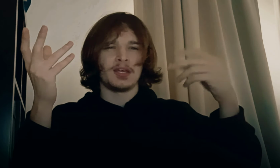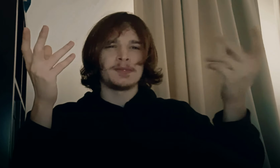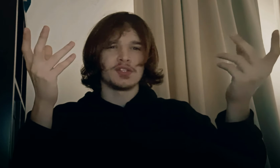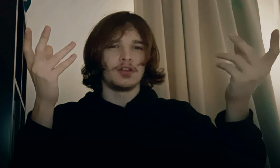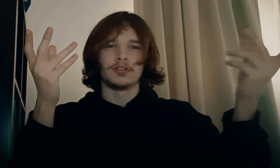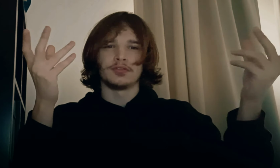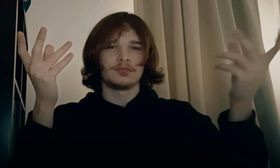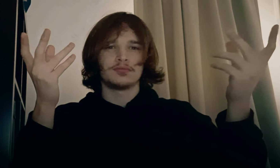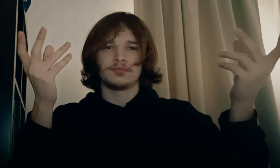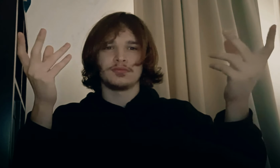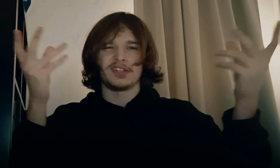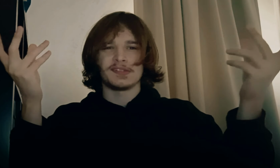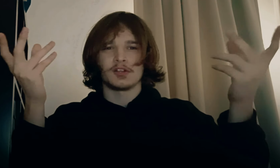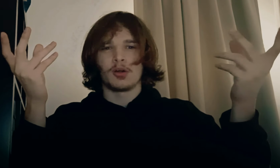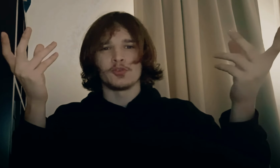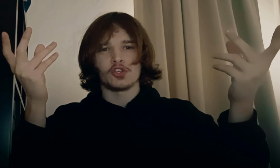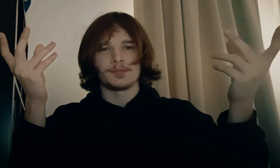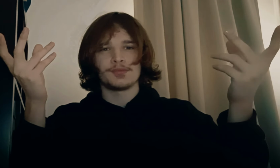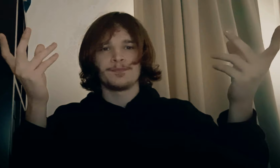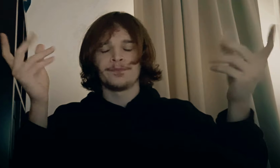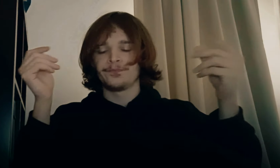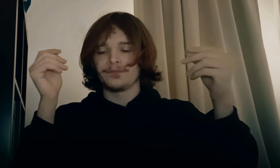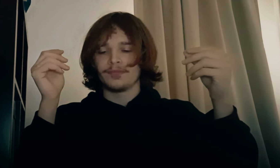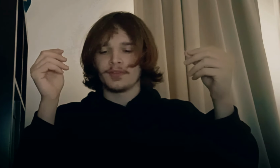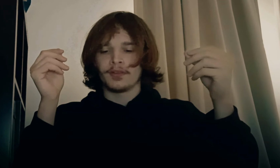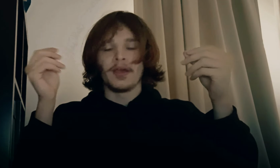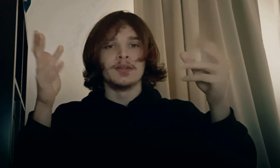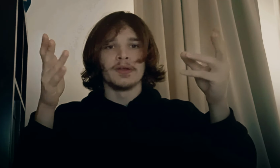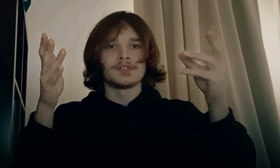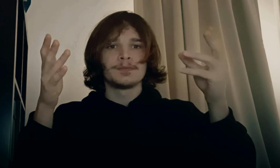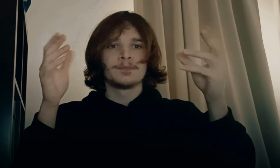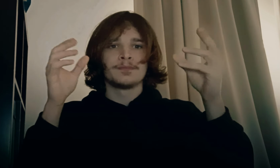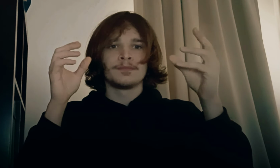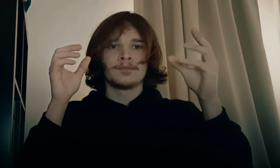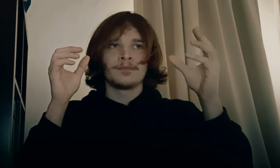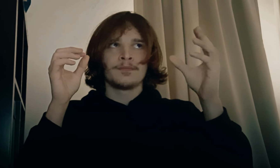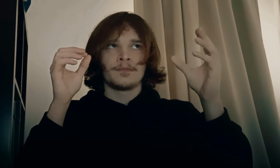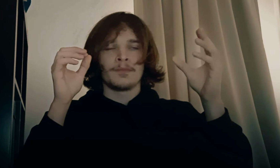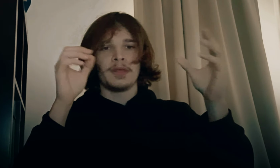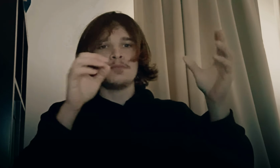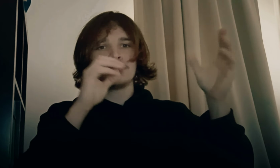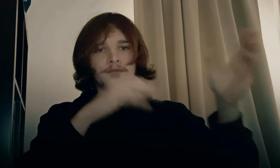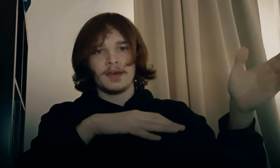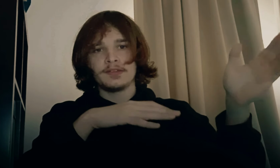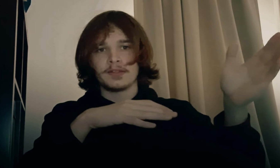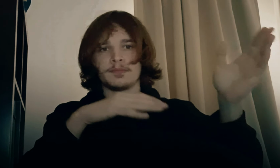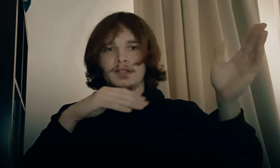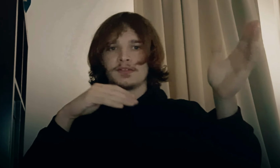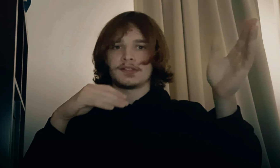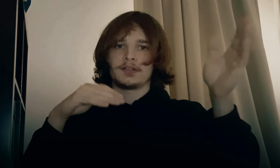Y, these chromosomes. Anyways, being motivated means that